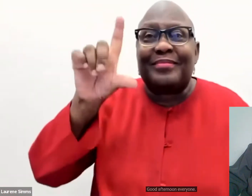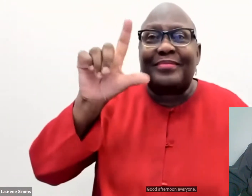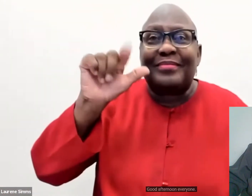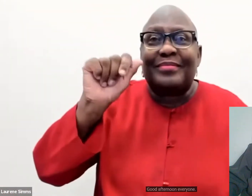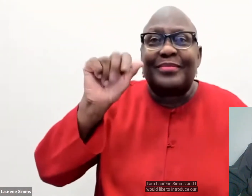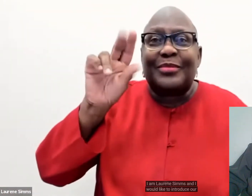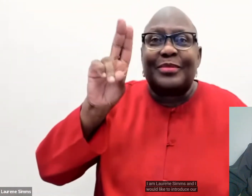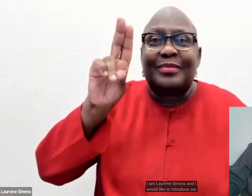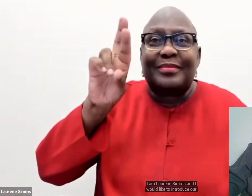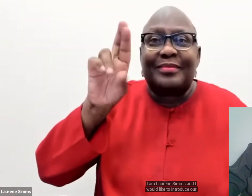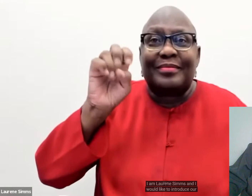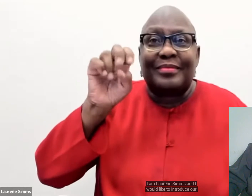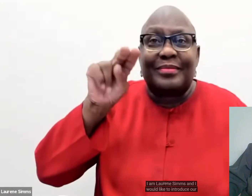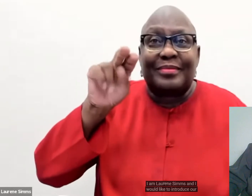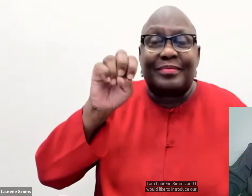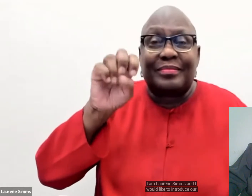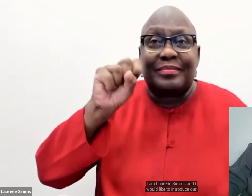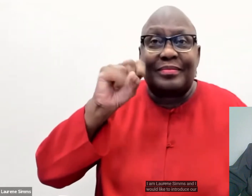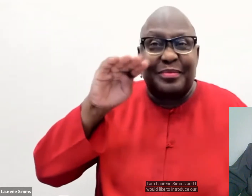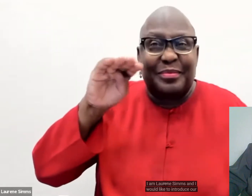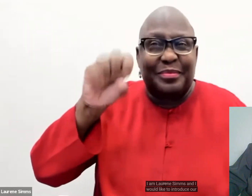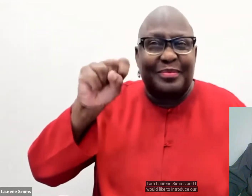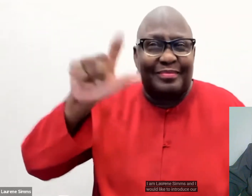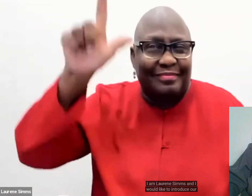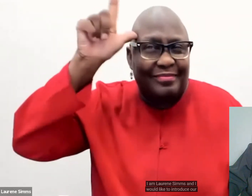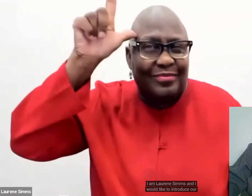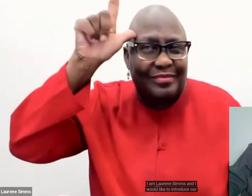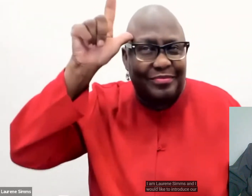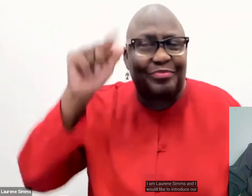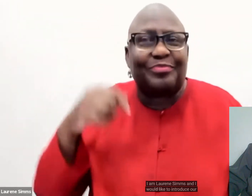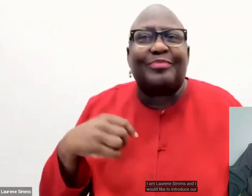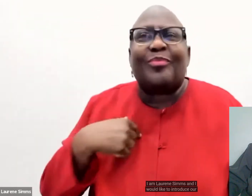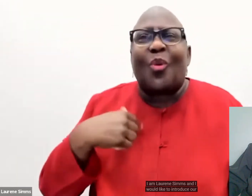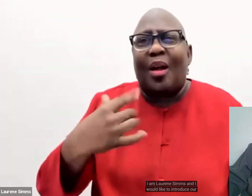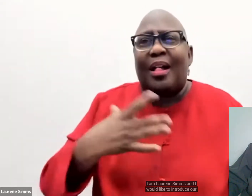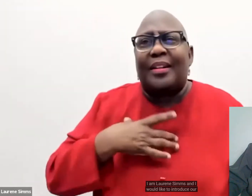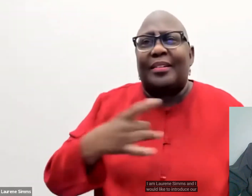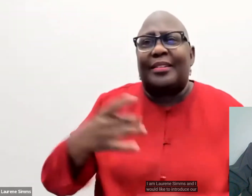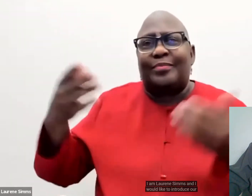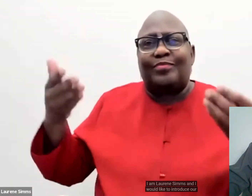Hello, my name is Laurene Sims.